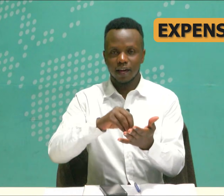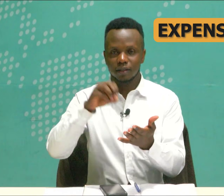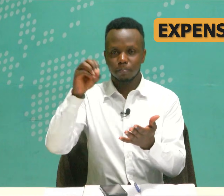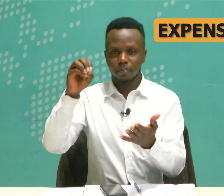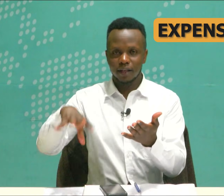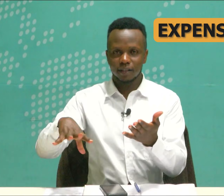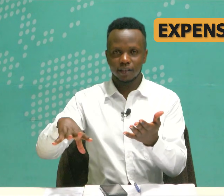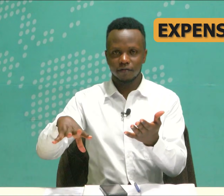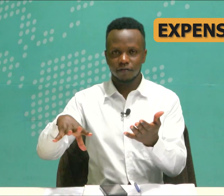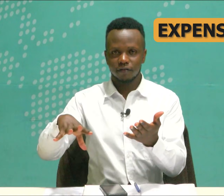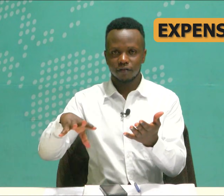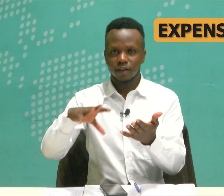Expensive,